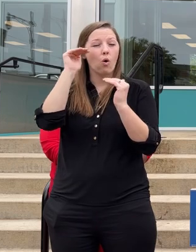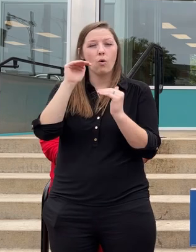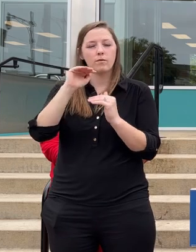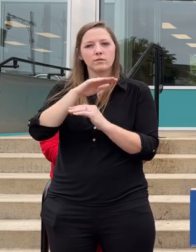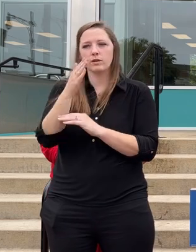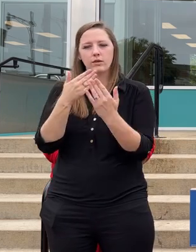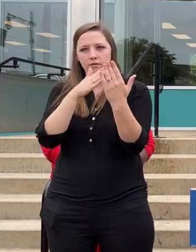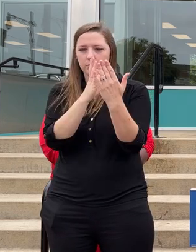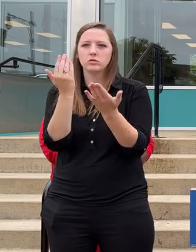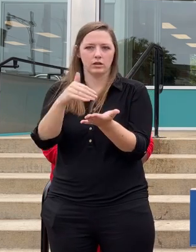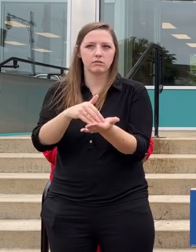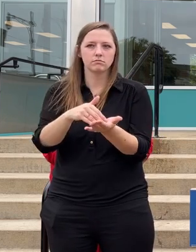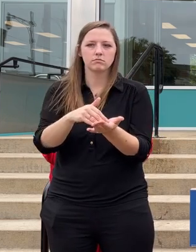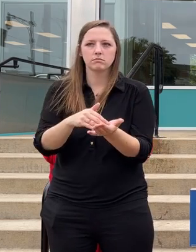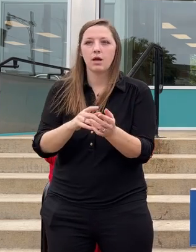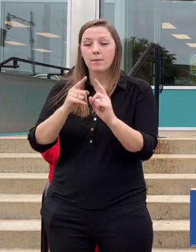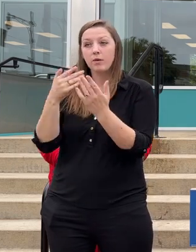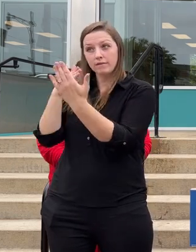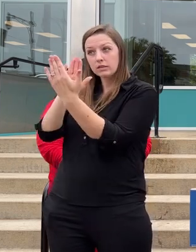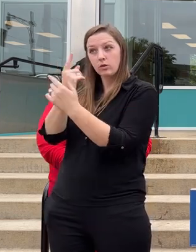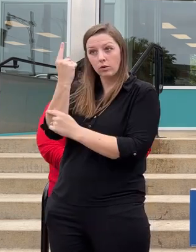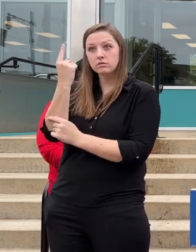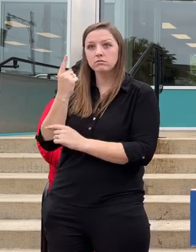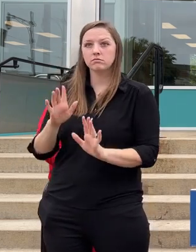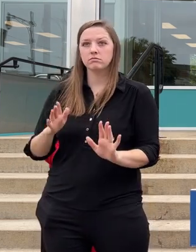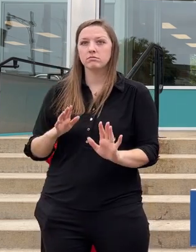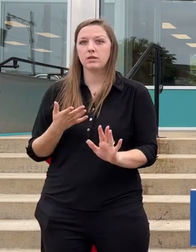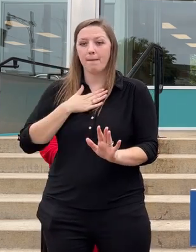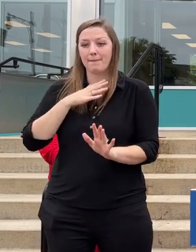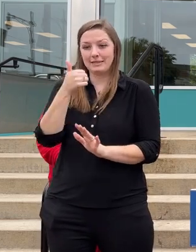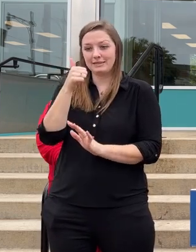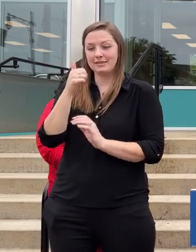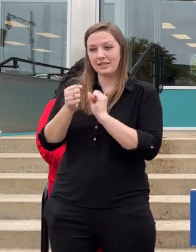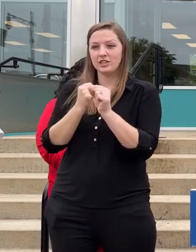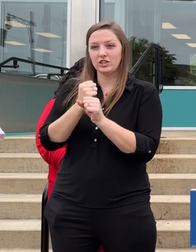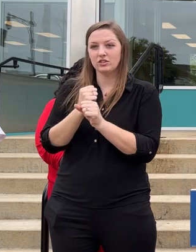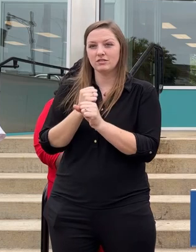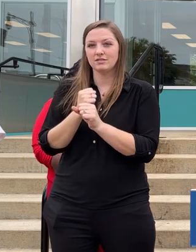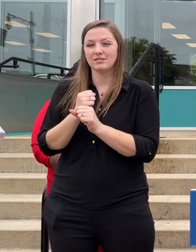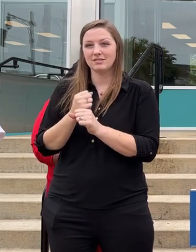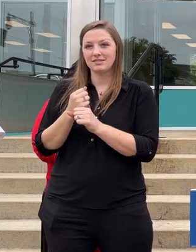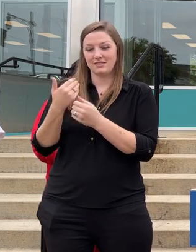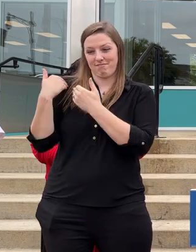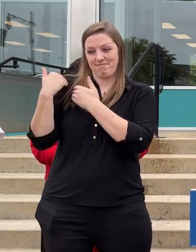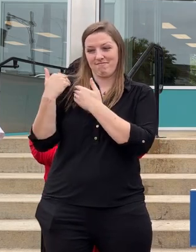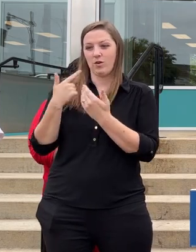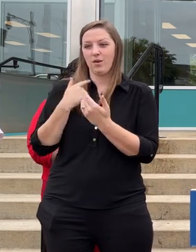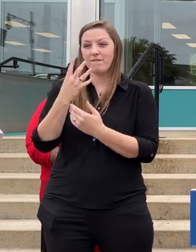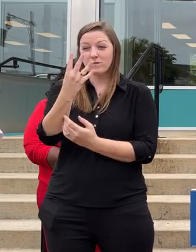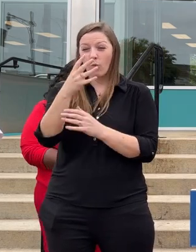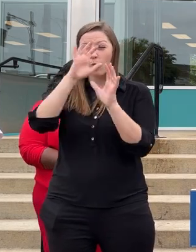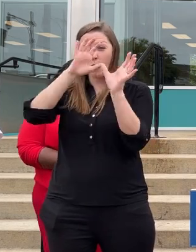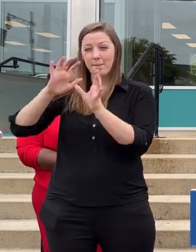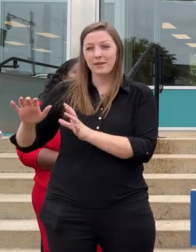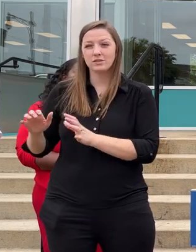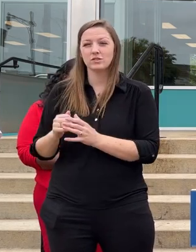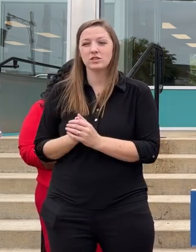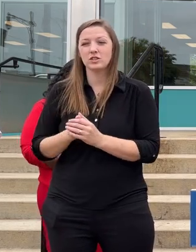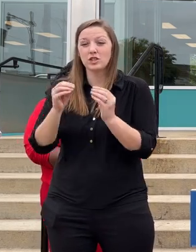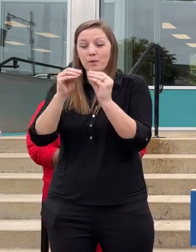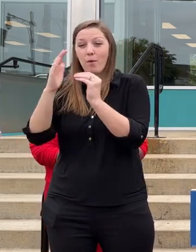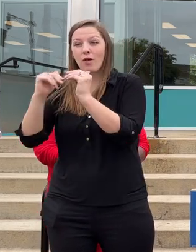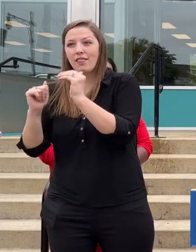again, but we did face it once. And during my tenure as county executive, we faced 4 official blizzards, which is more than occurred